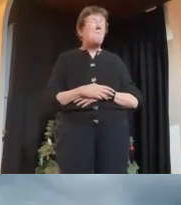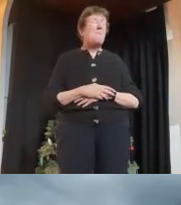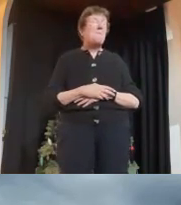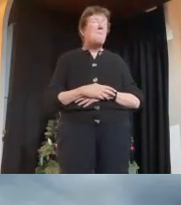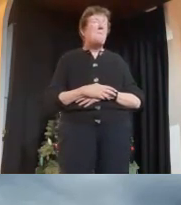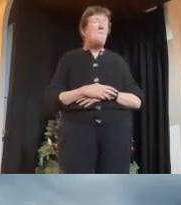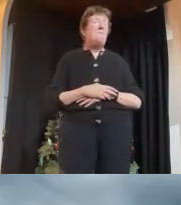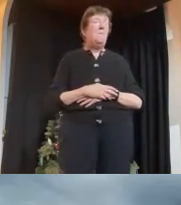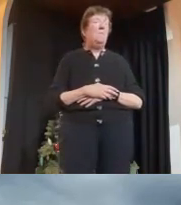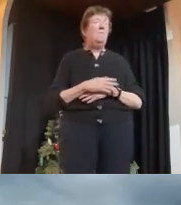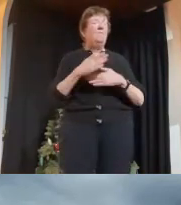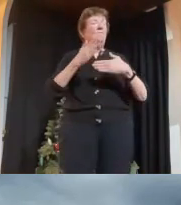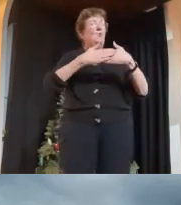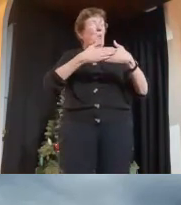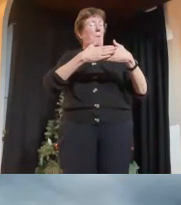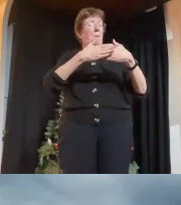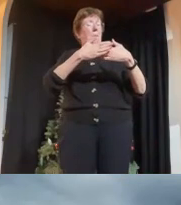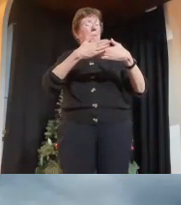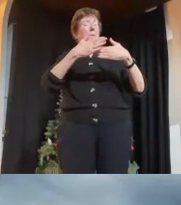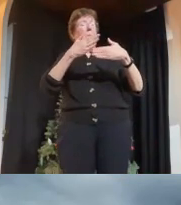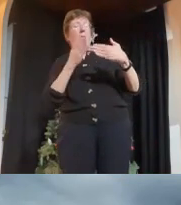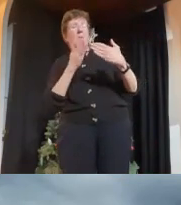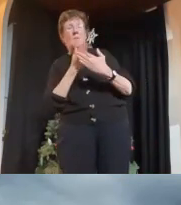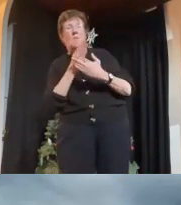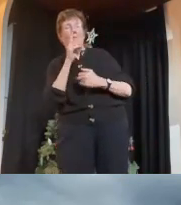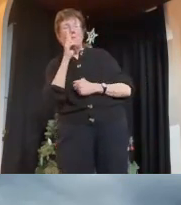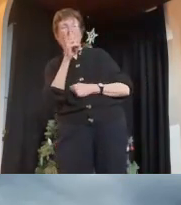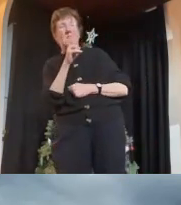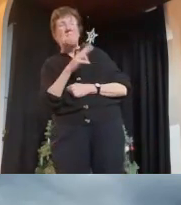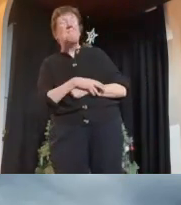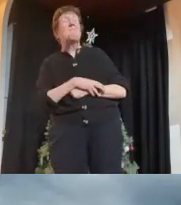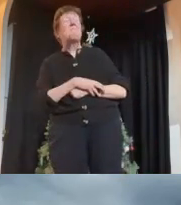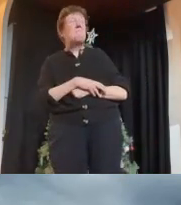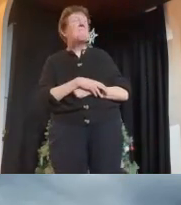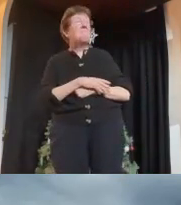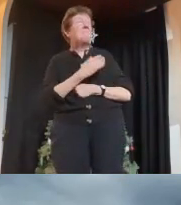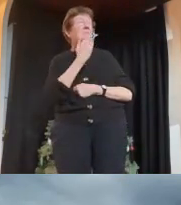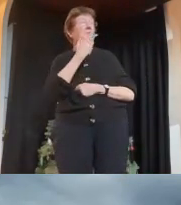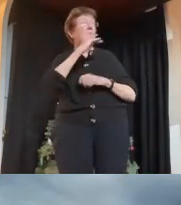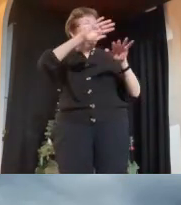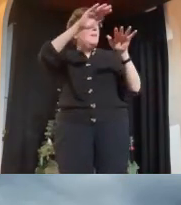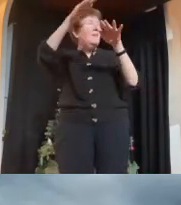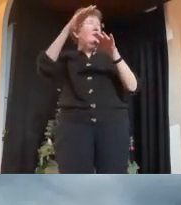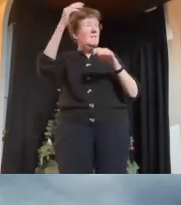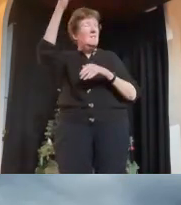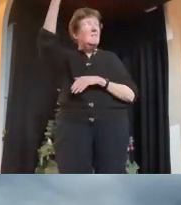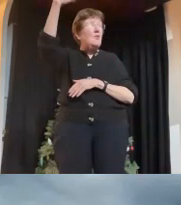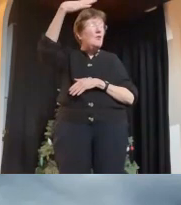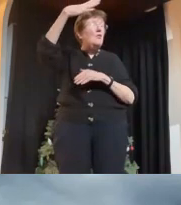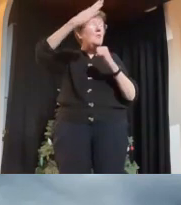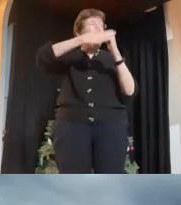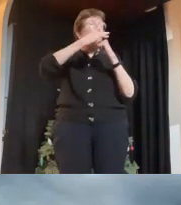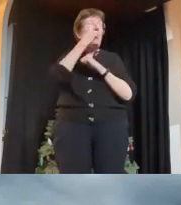Expectations and achievement are low for deaf children. But the door is open, and we can see